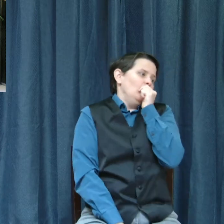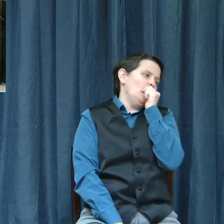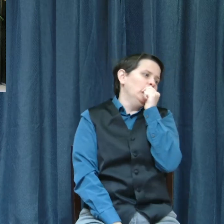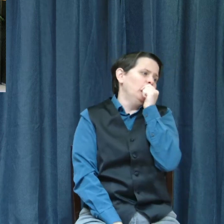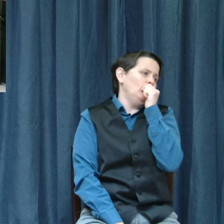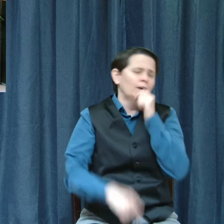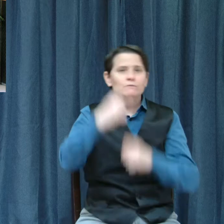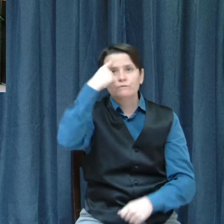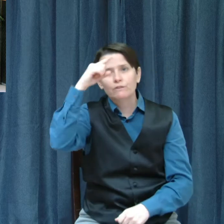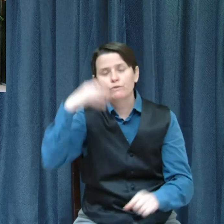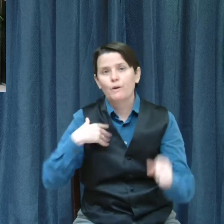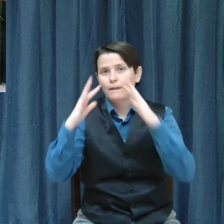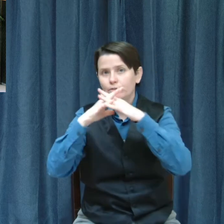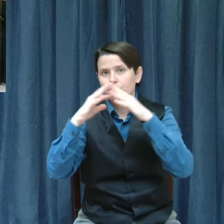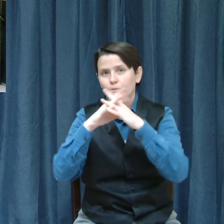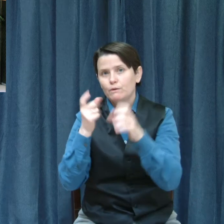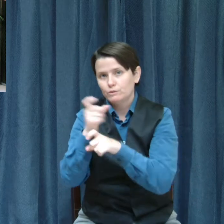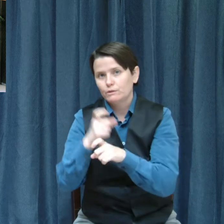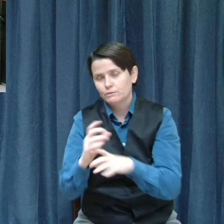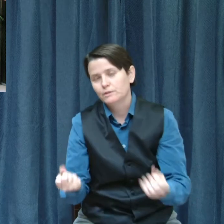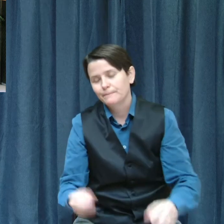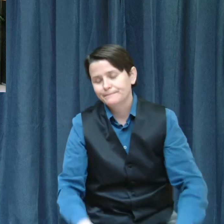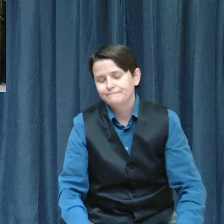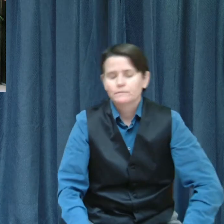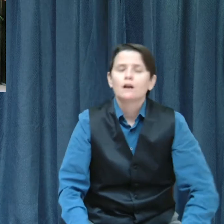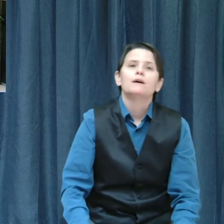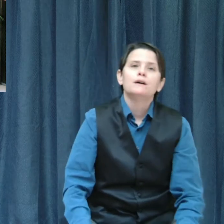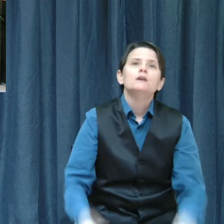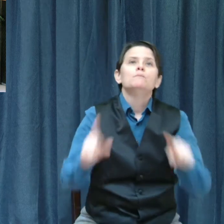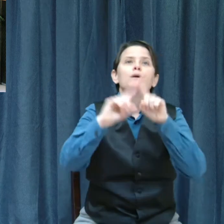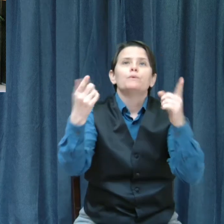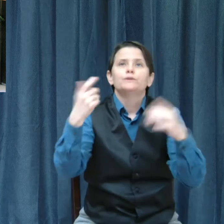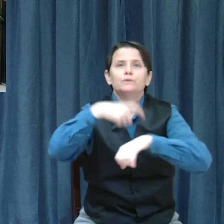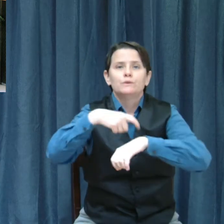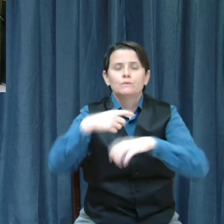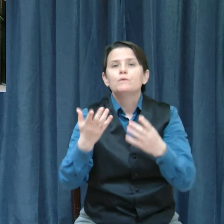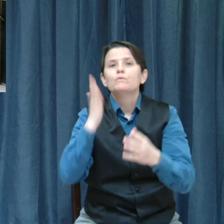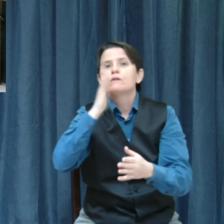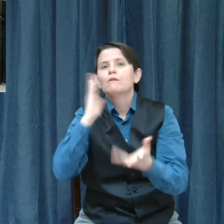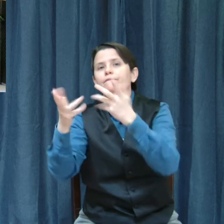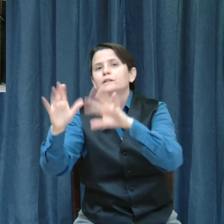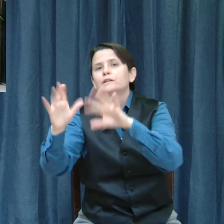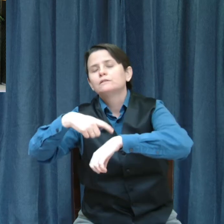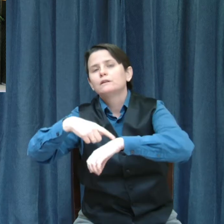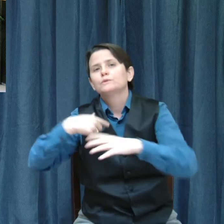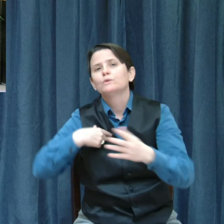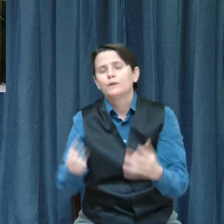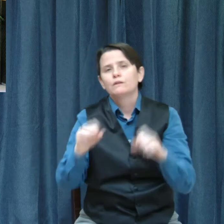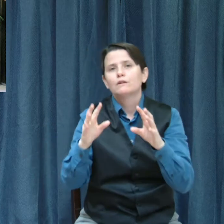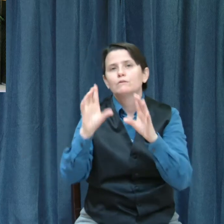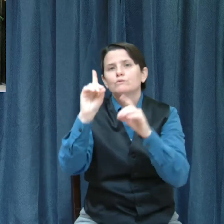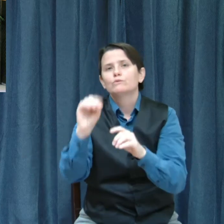will be done by 1 o'clock so that you can hop on over to the Gratitude Circle with our praying chaplains. We know there's a lot to